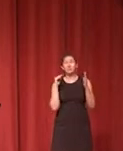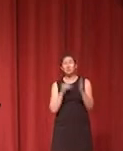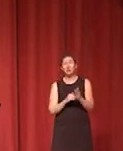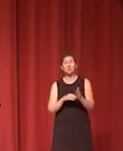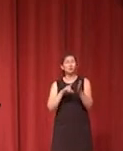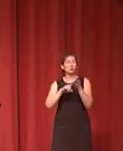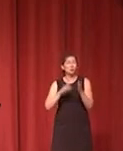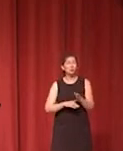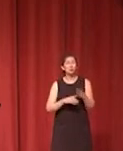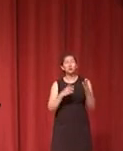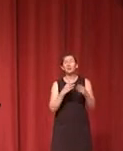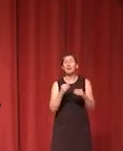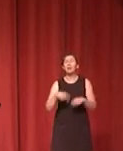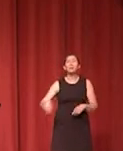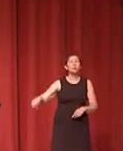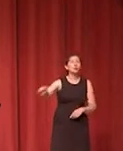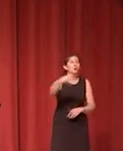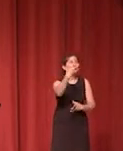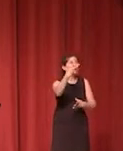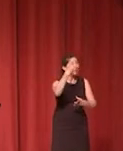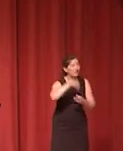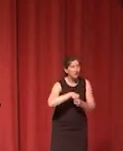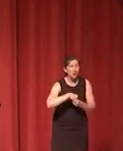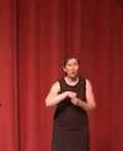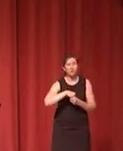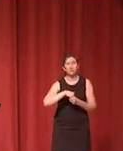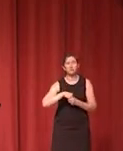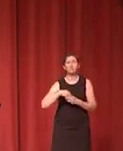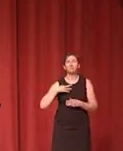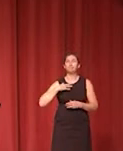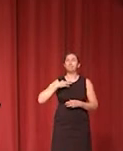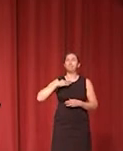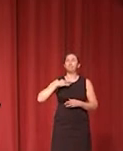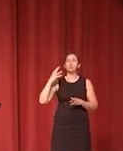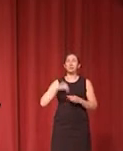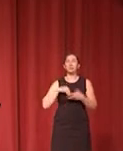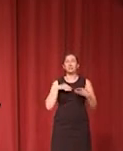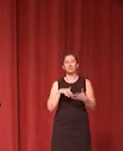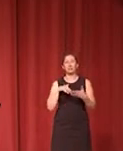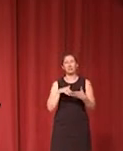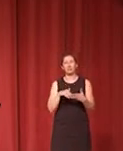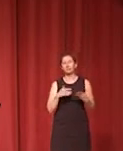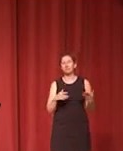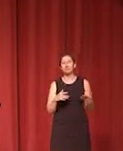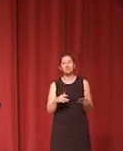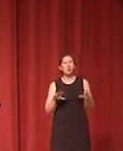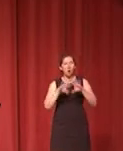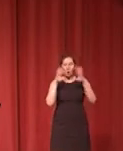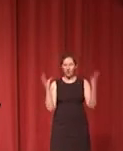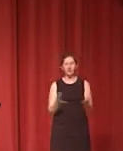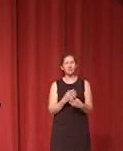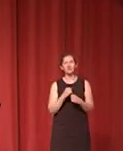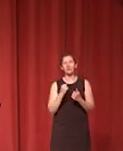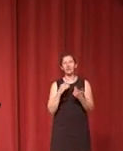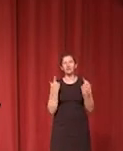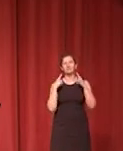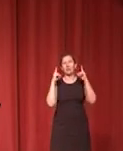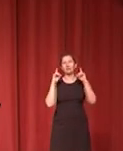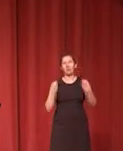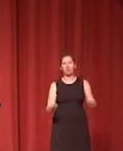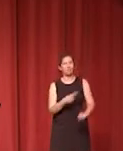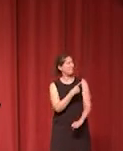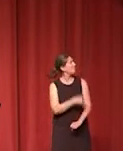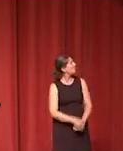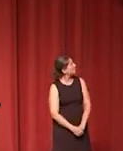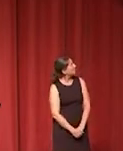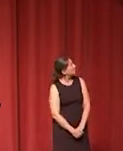of research participants who help make this kind of exciting findings possible. So this was the first study that came